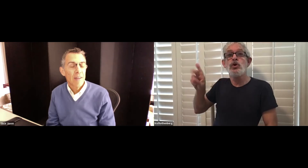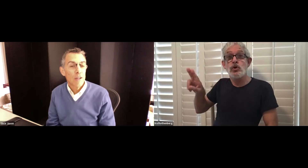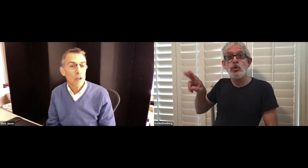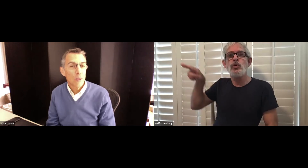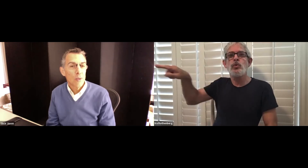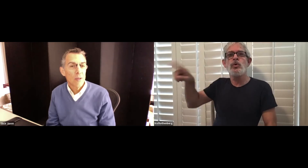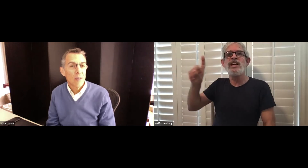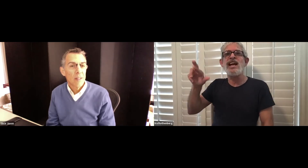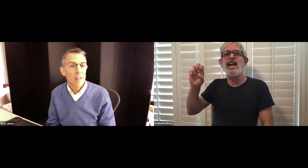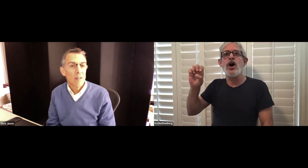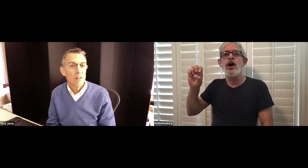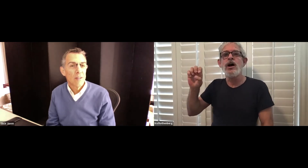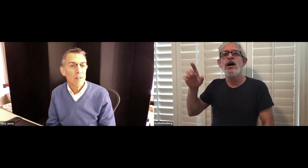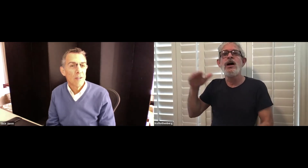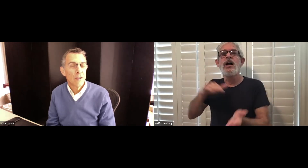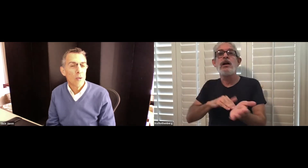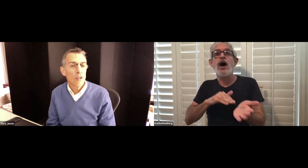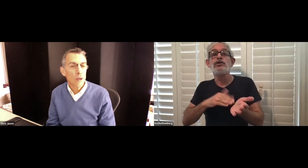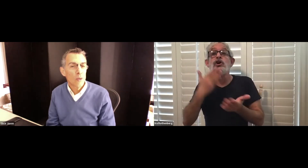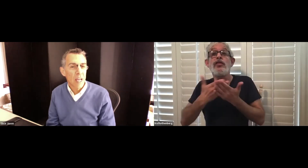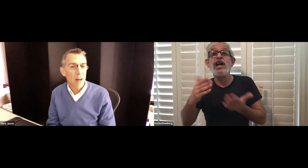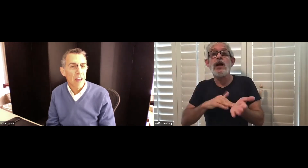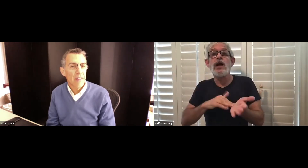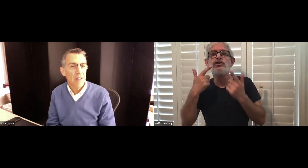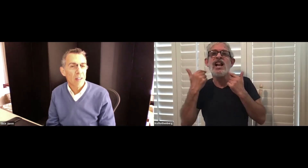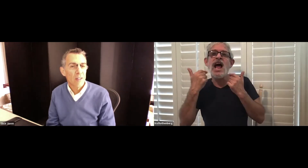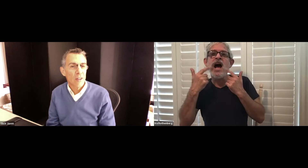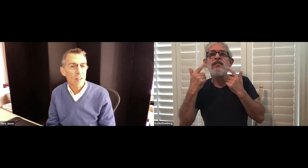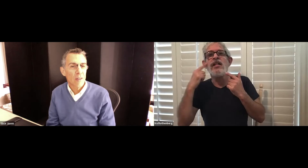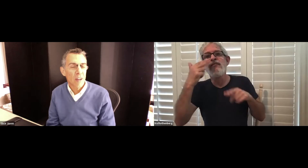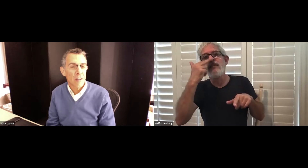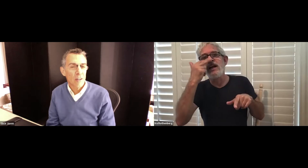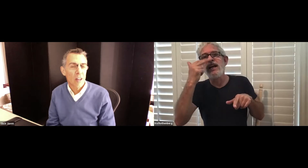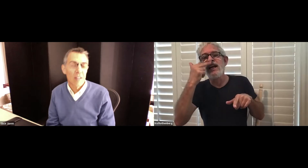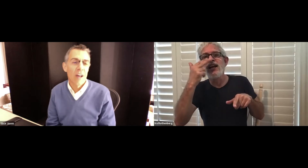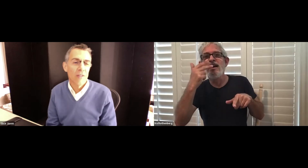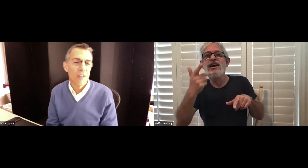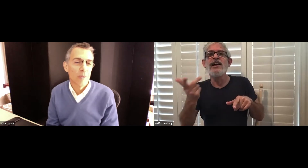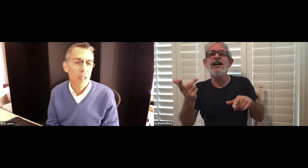do. Don't you dare. And the doctor, the good thing the doctor thought of this as being very